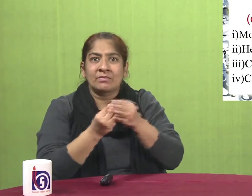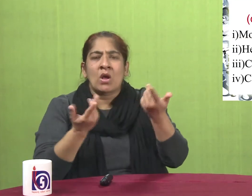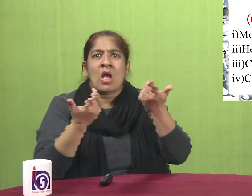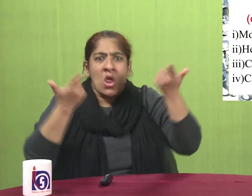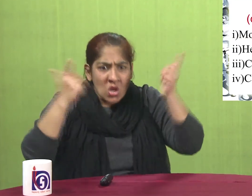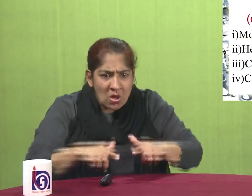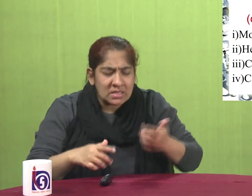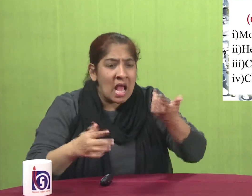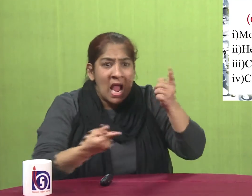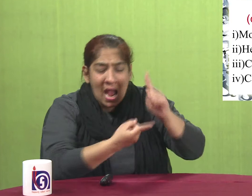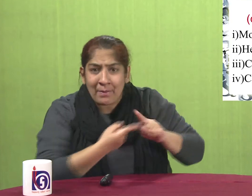cash insurance,